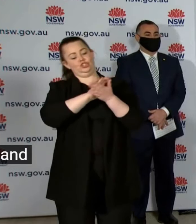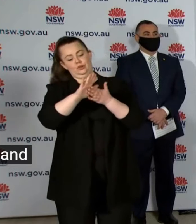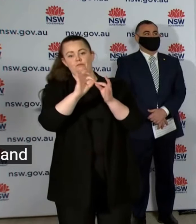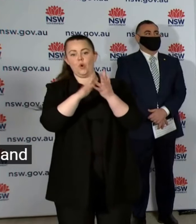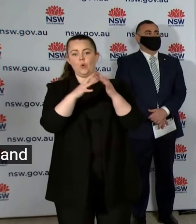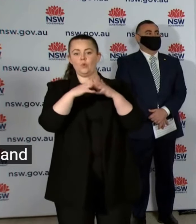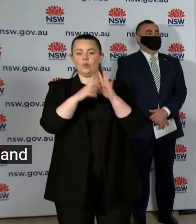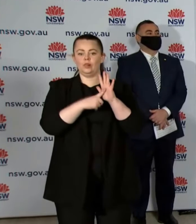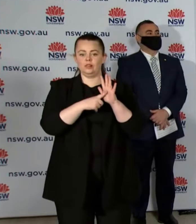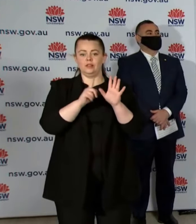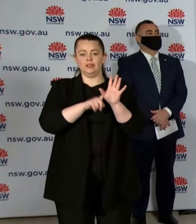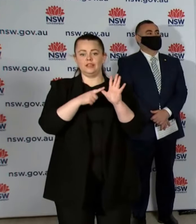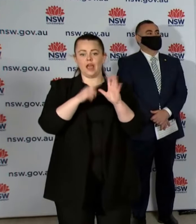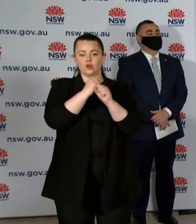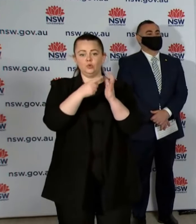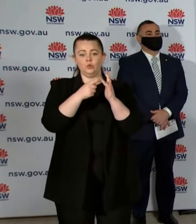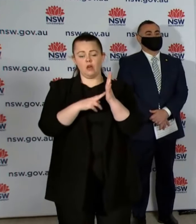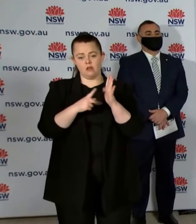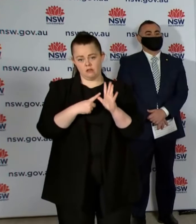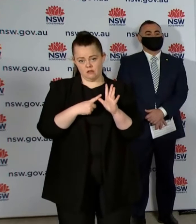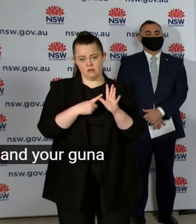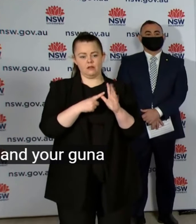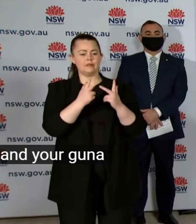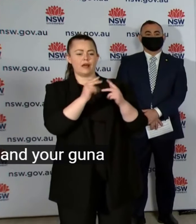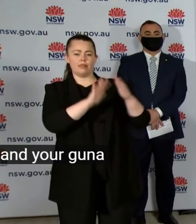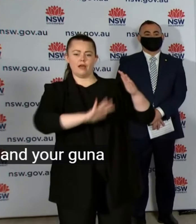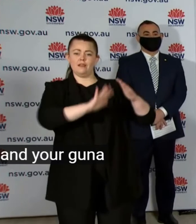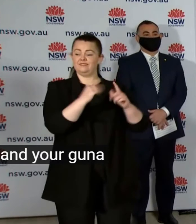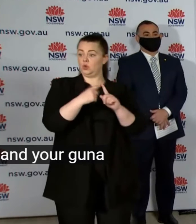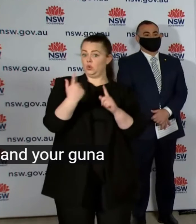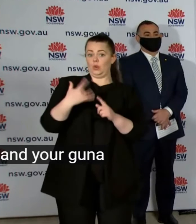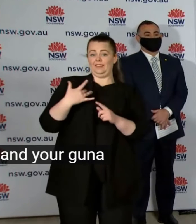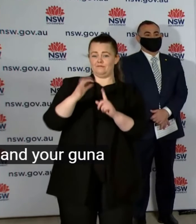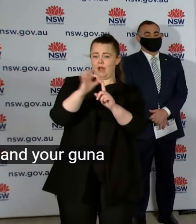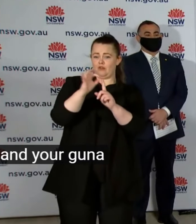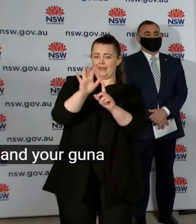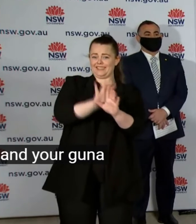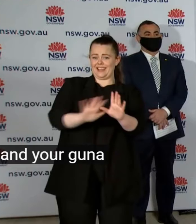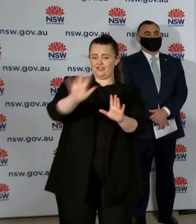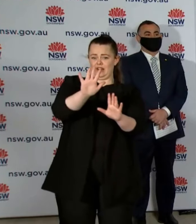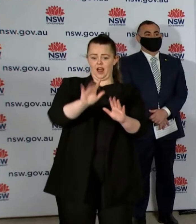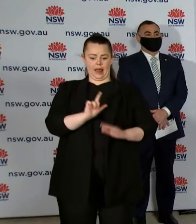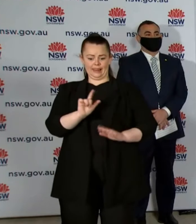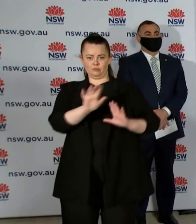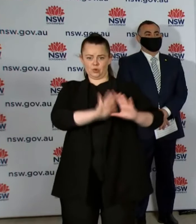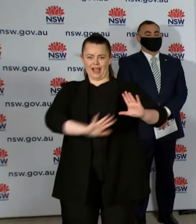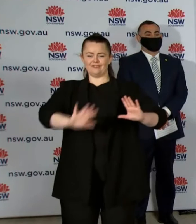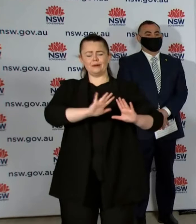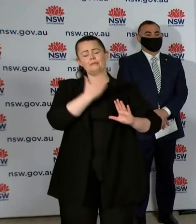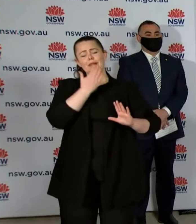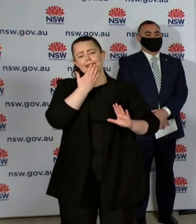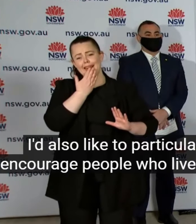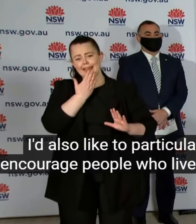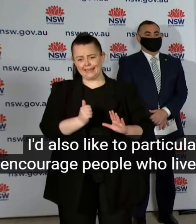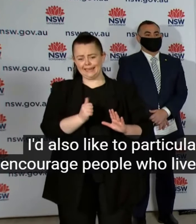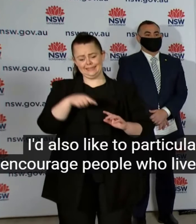particularly encourage people who live in the suburbs around the Parramatta area and the Liverpool area to make a special effort to come